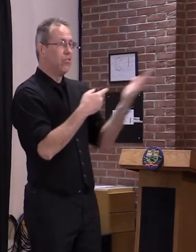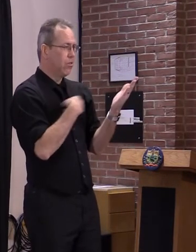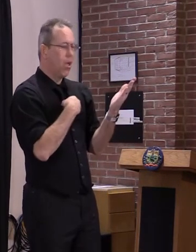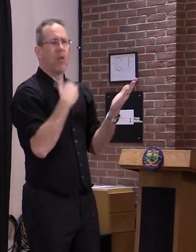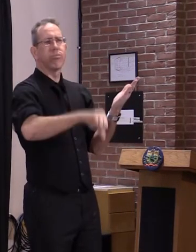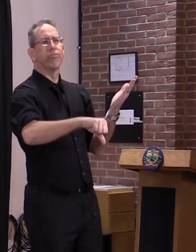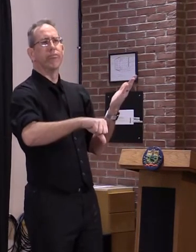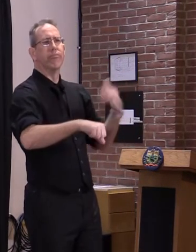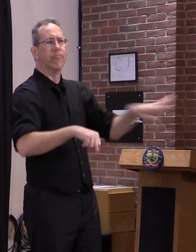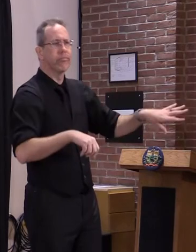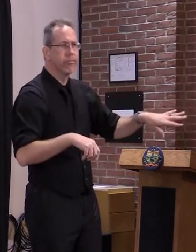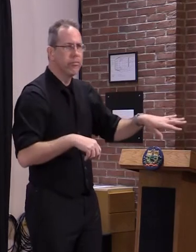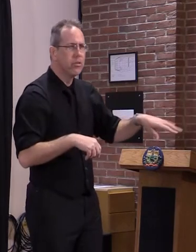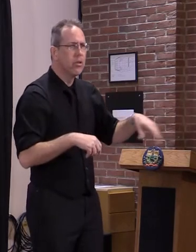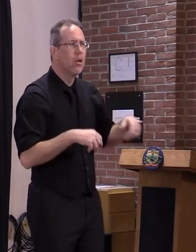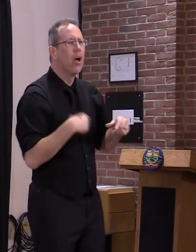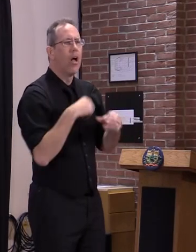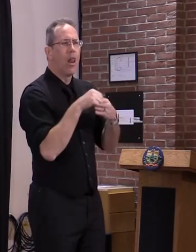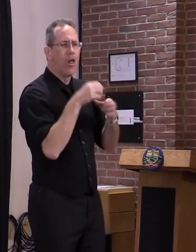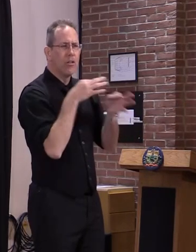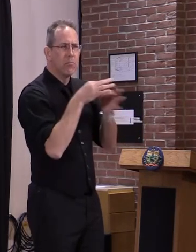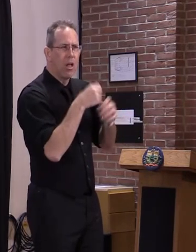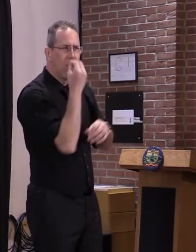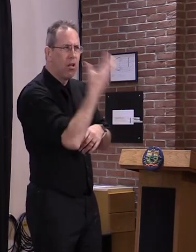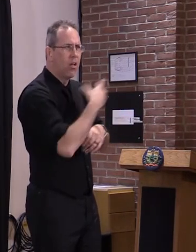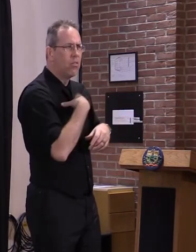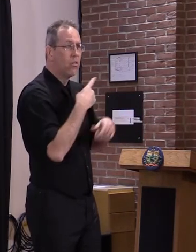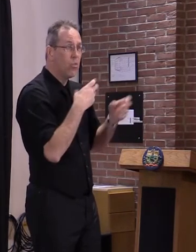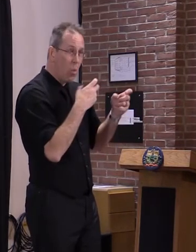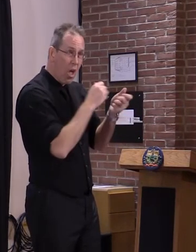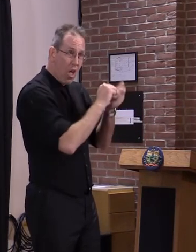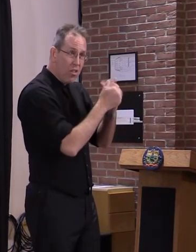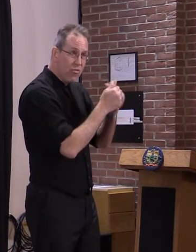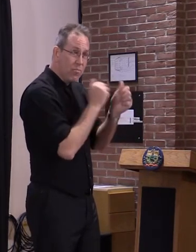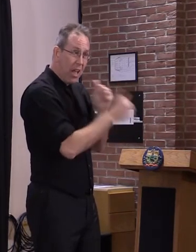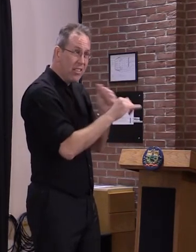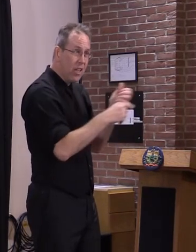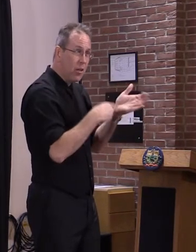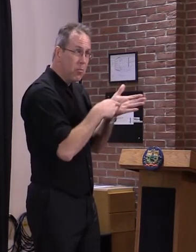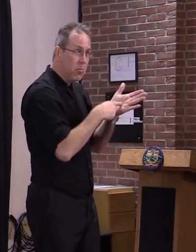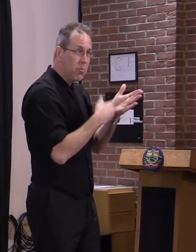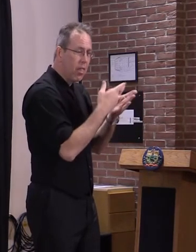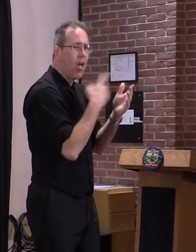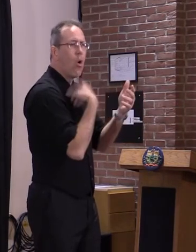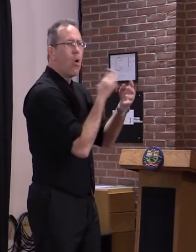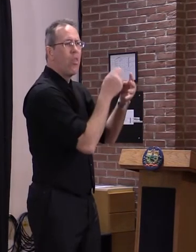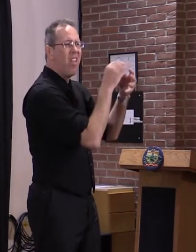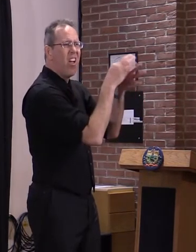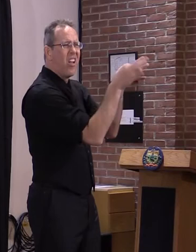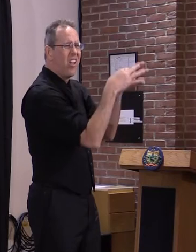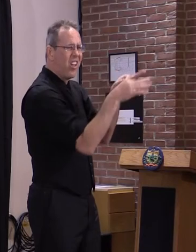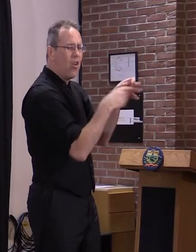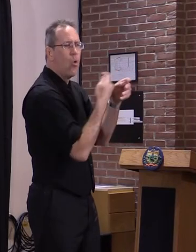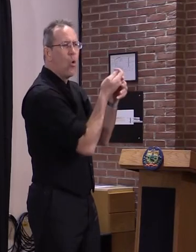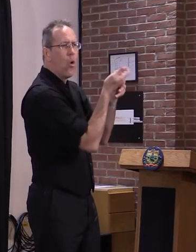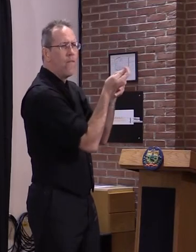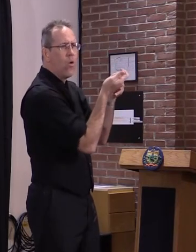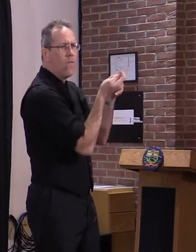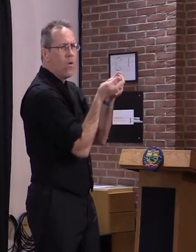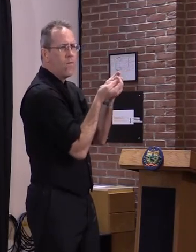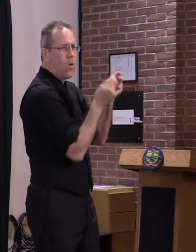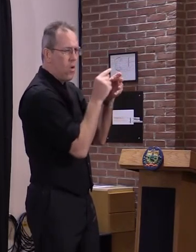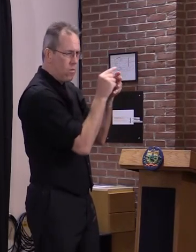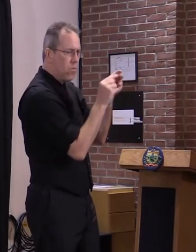letter what I expected to change if they were, I presented a path forward, and if